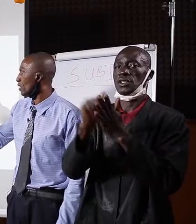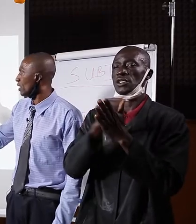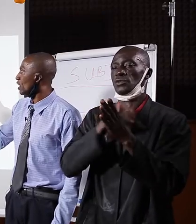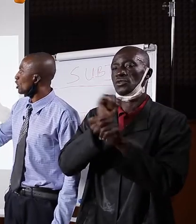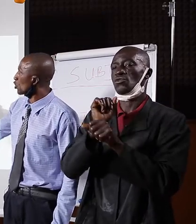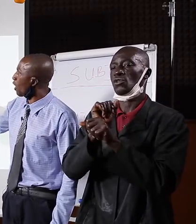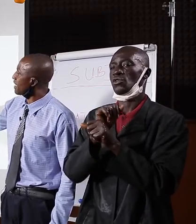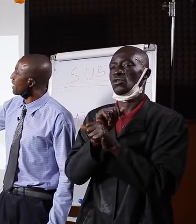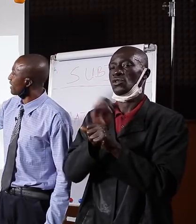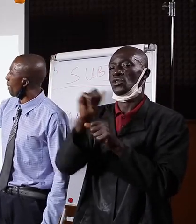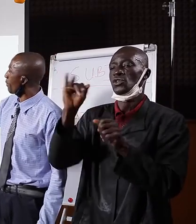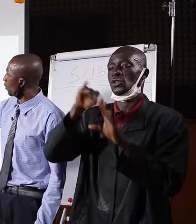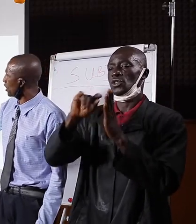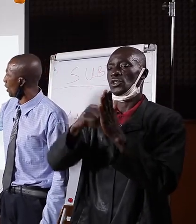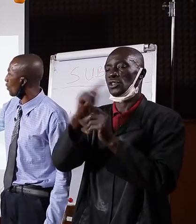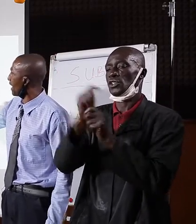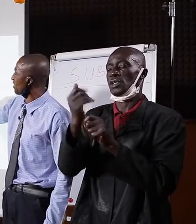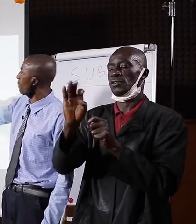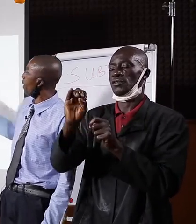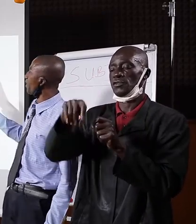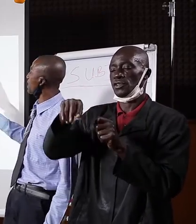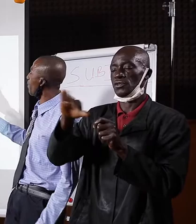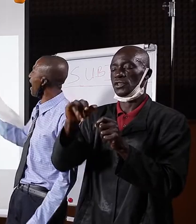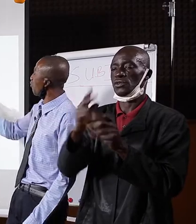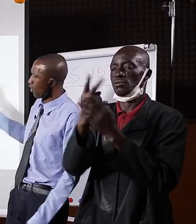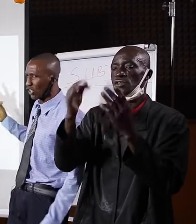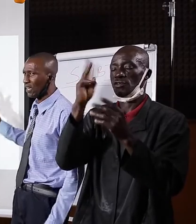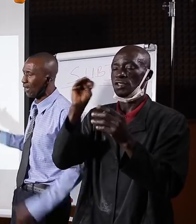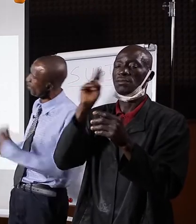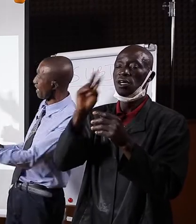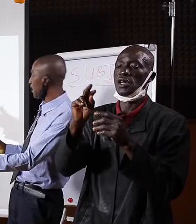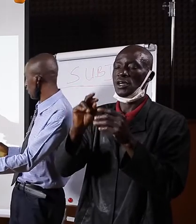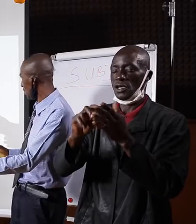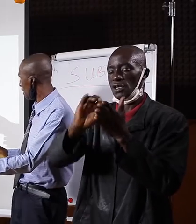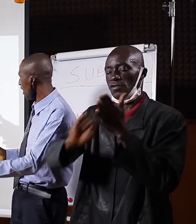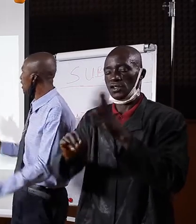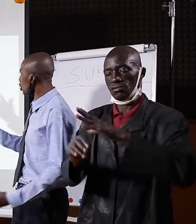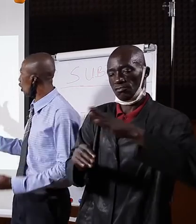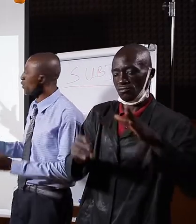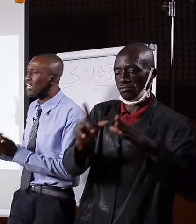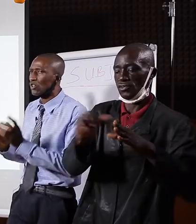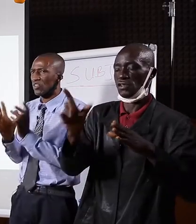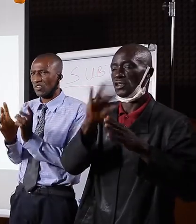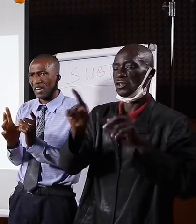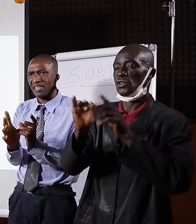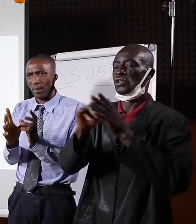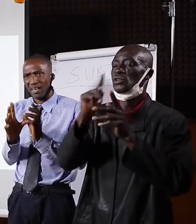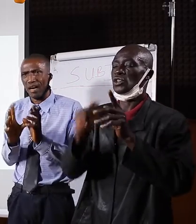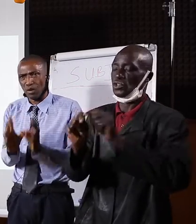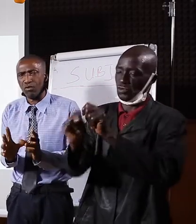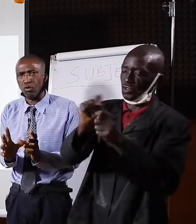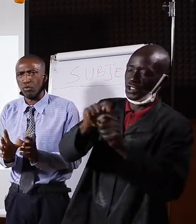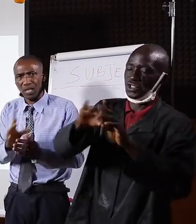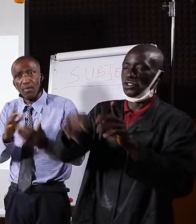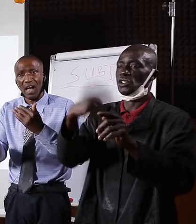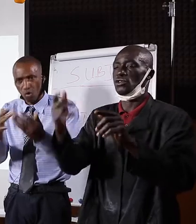work. So in this type of equation, you can see both of them are fractional on the left. So you need to translate them in